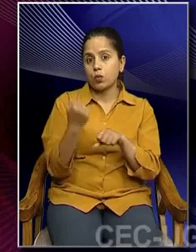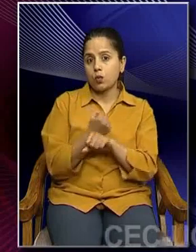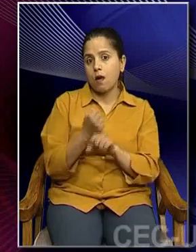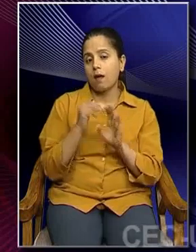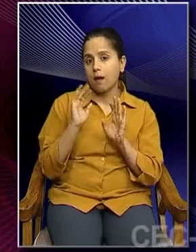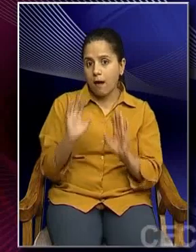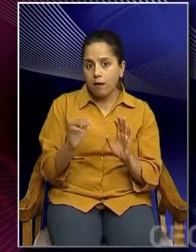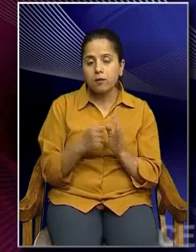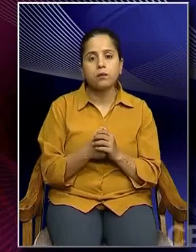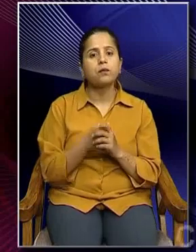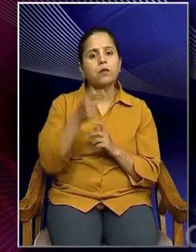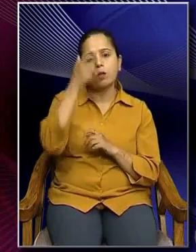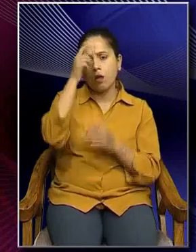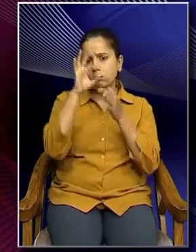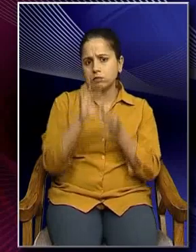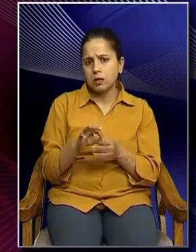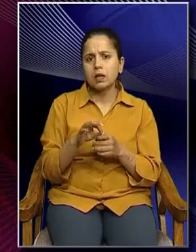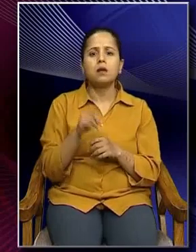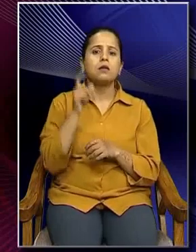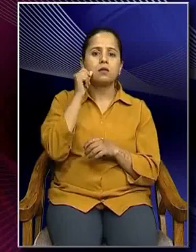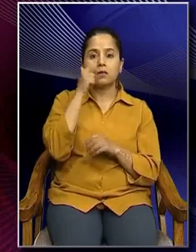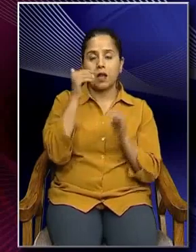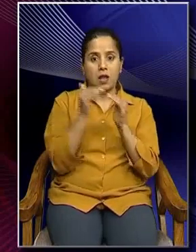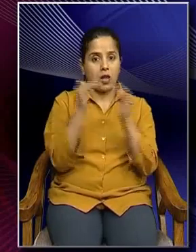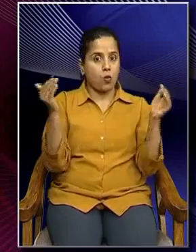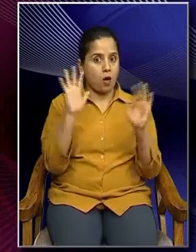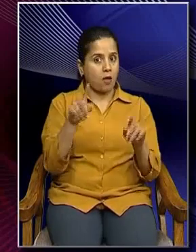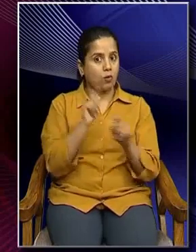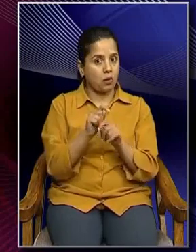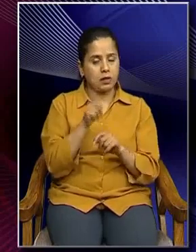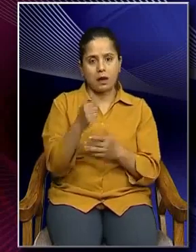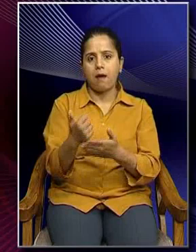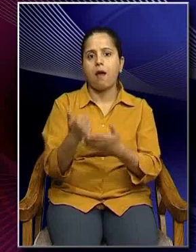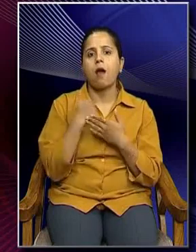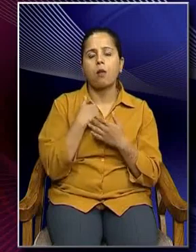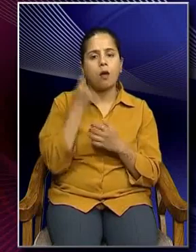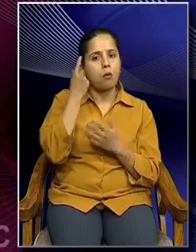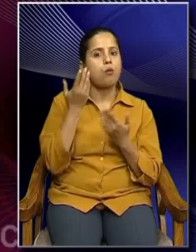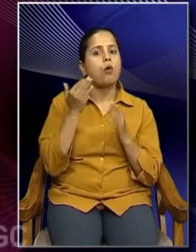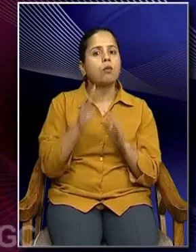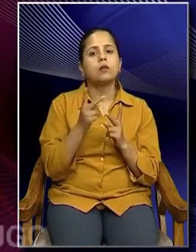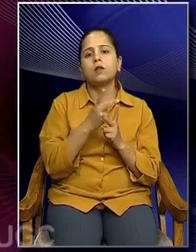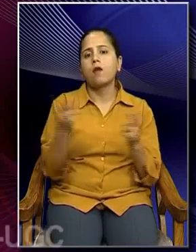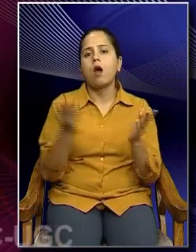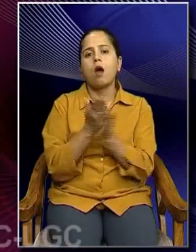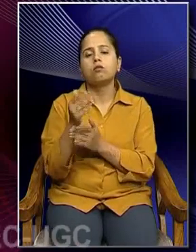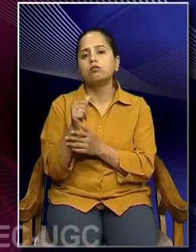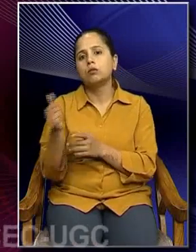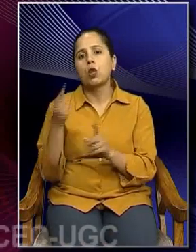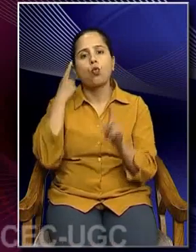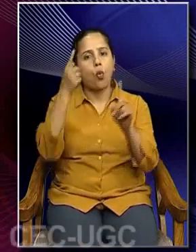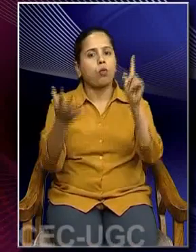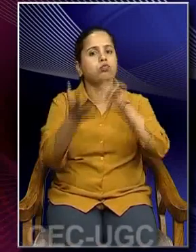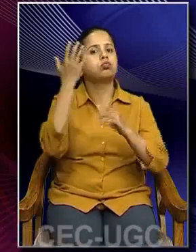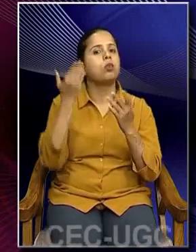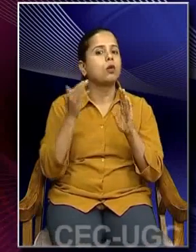on issues of gender equity in this nation, it will help us to meet various other goals and targets